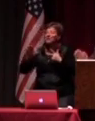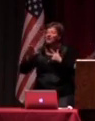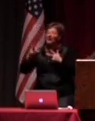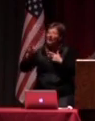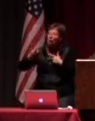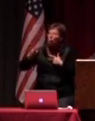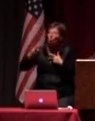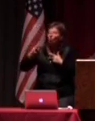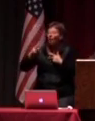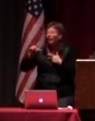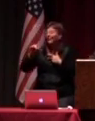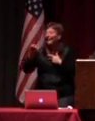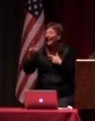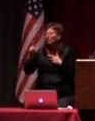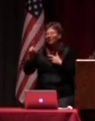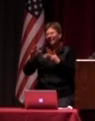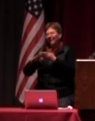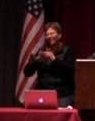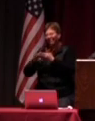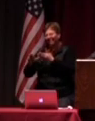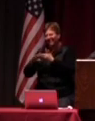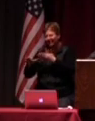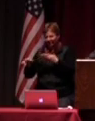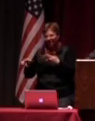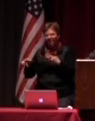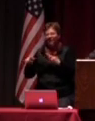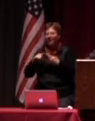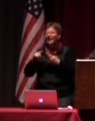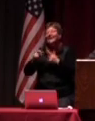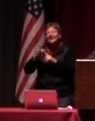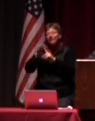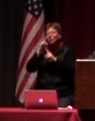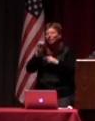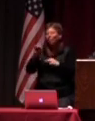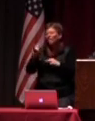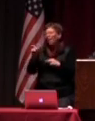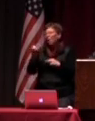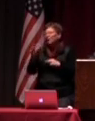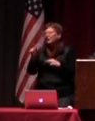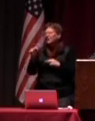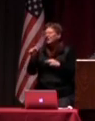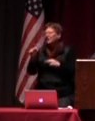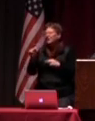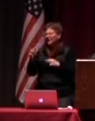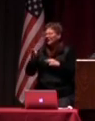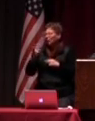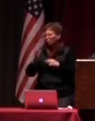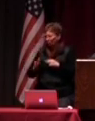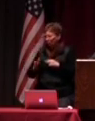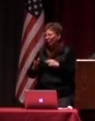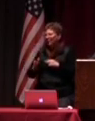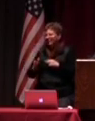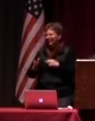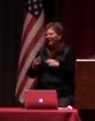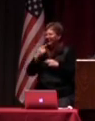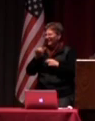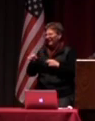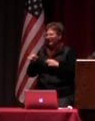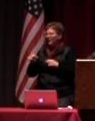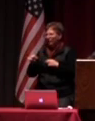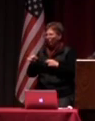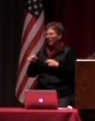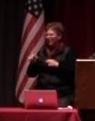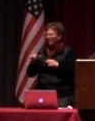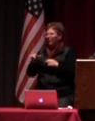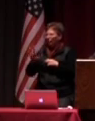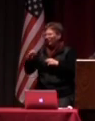was most explicitly the case for Marxist historians, who tended to see Napoleon as little more than the agent of the rising French middle classes. It's also